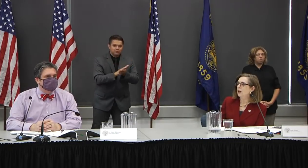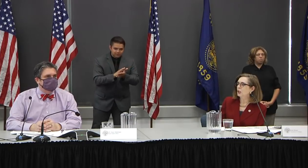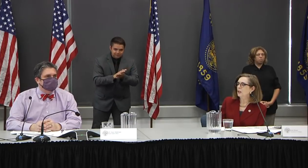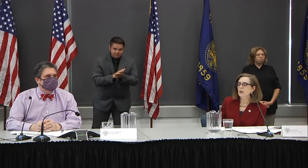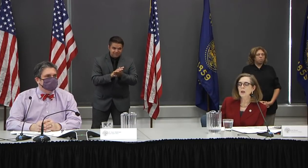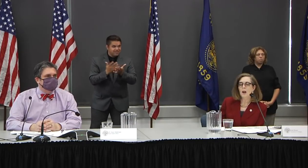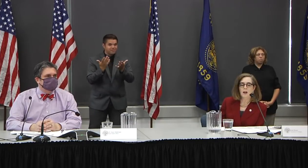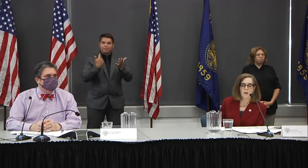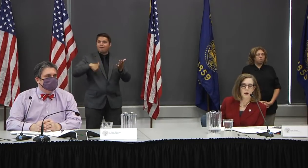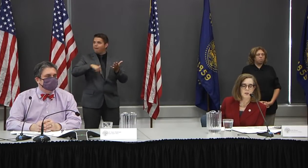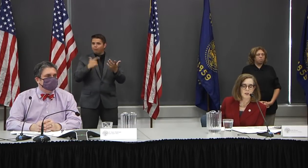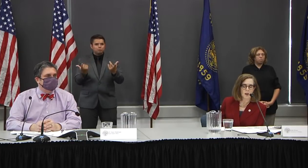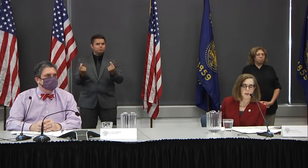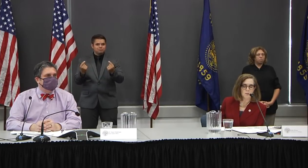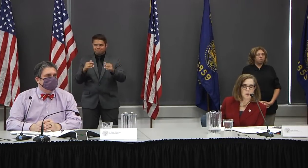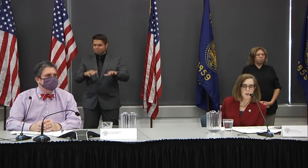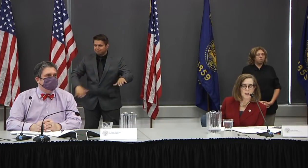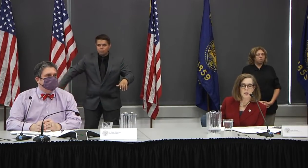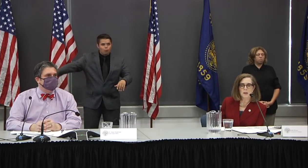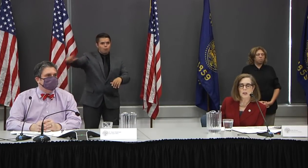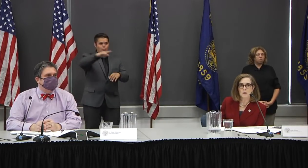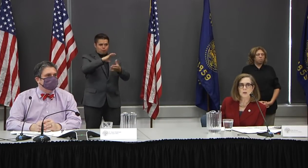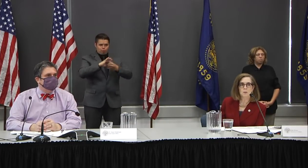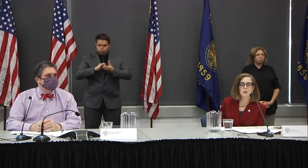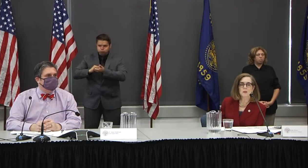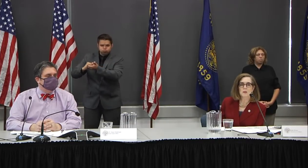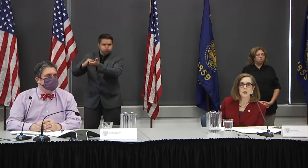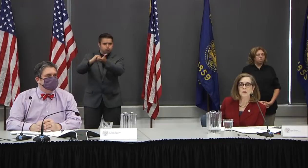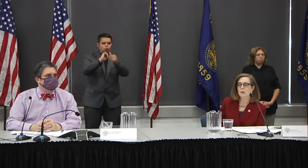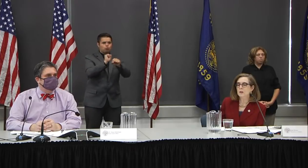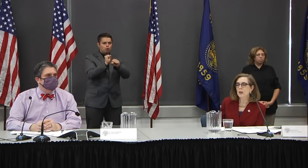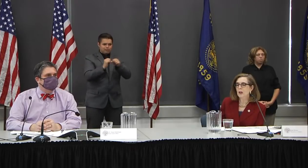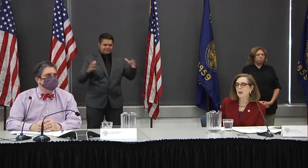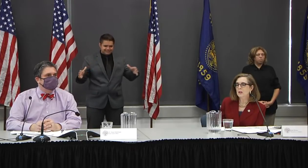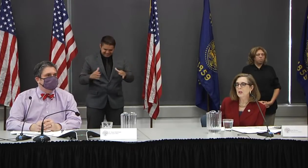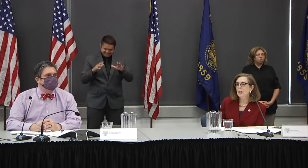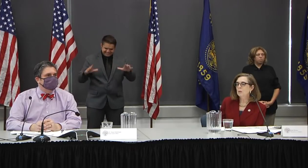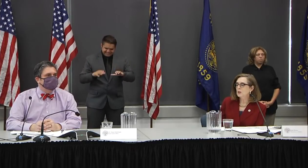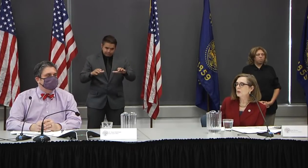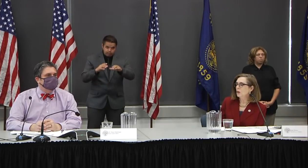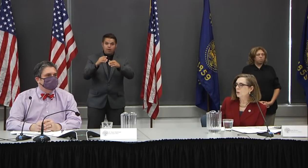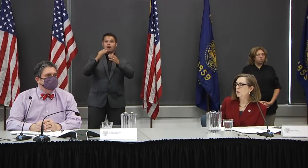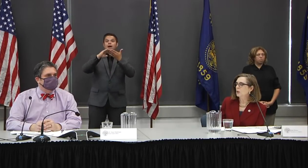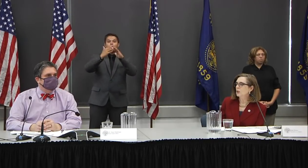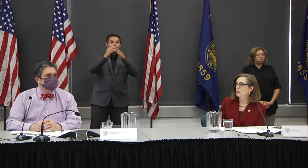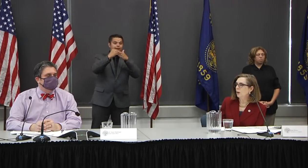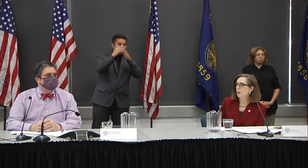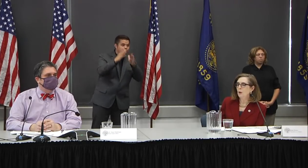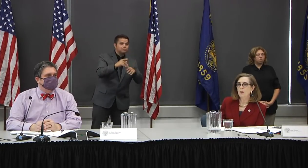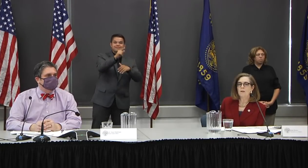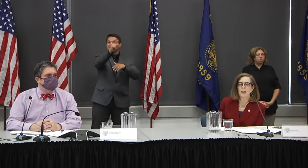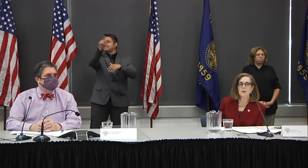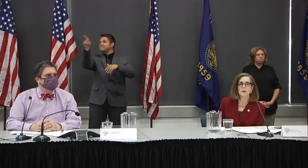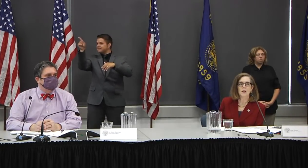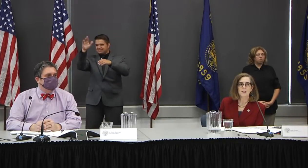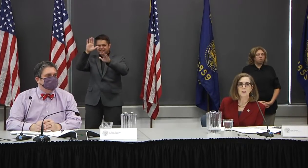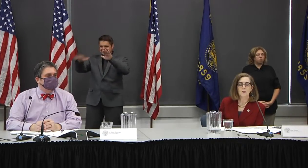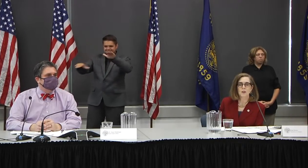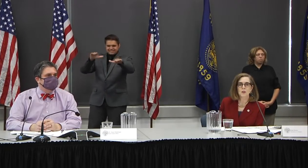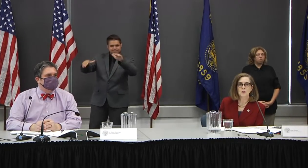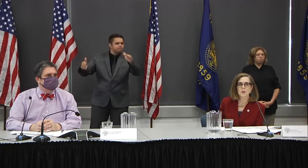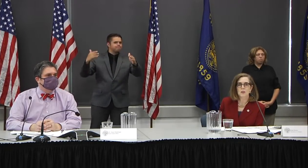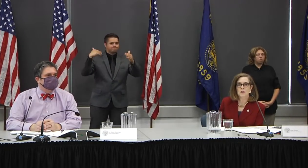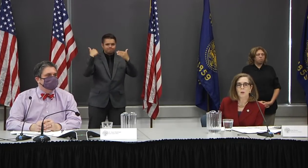collective action. I've asked community leaders, business leaders, and business owners to step up. I've asked